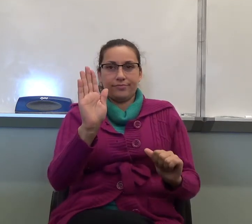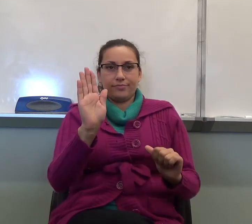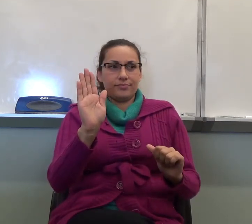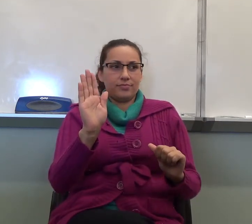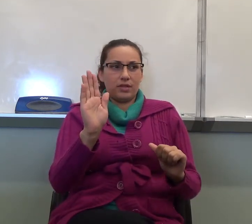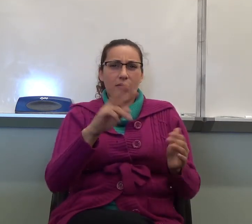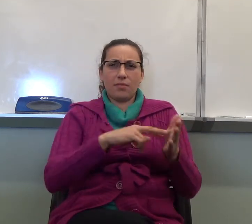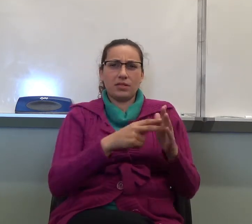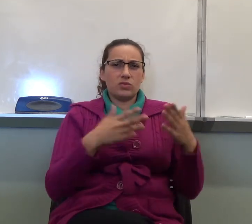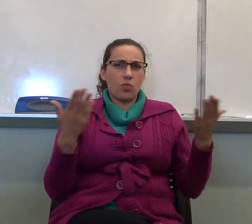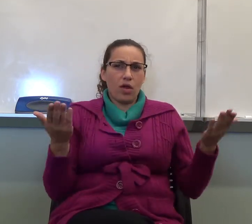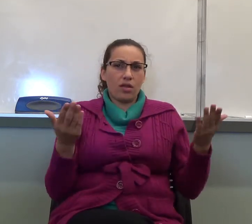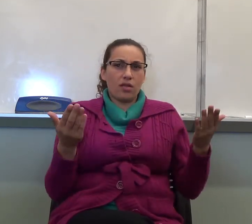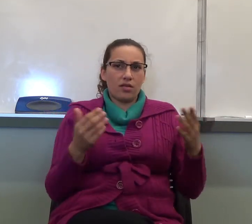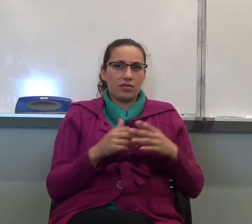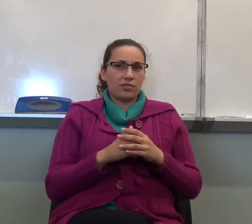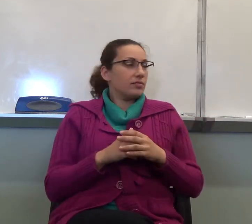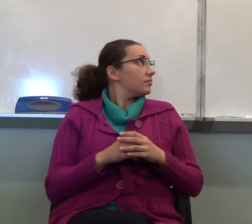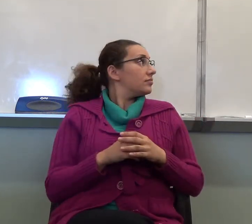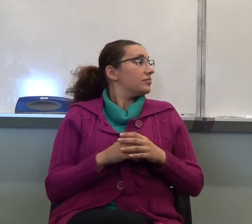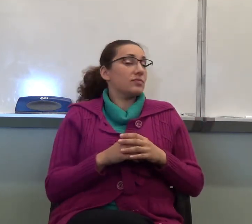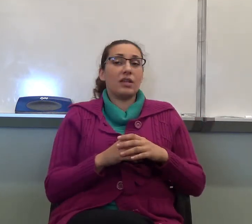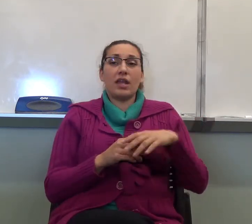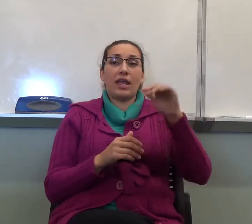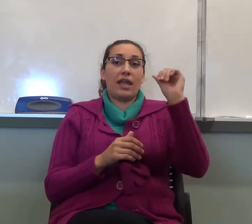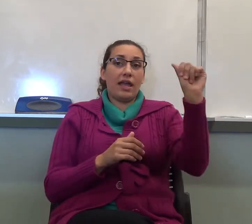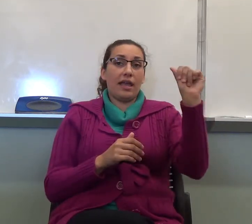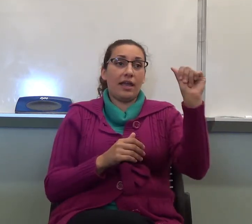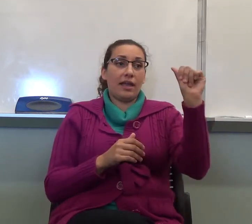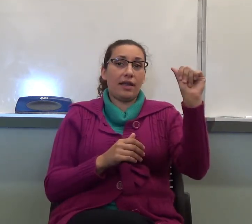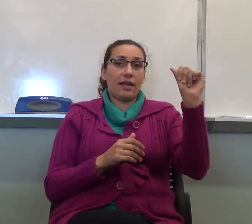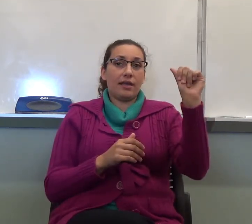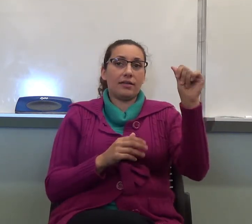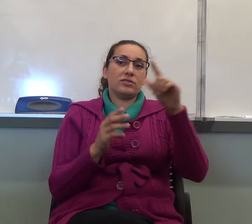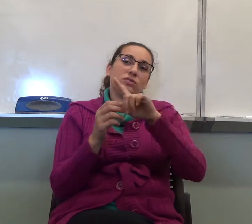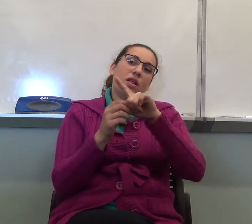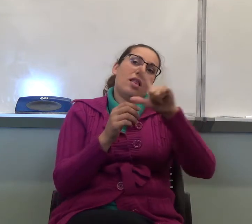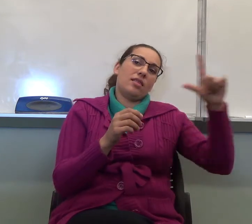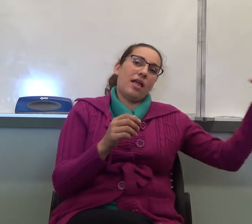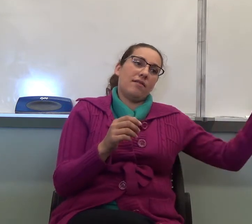A lies to the left of